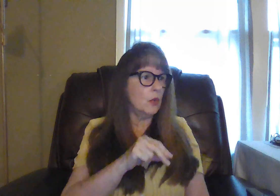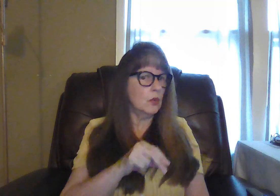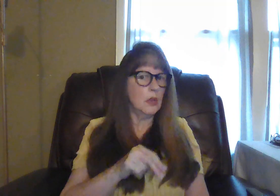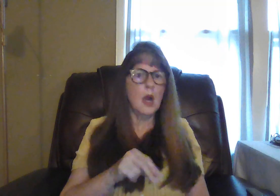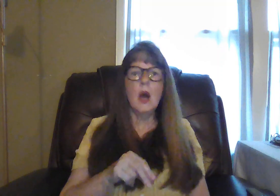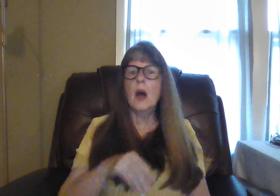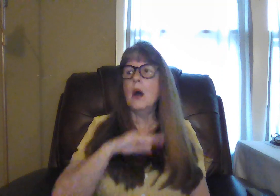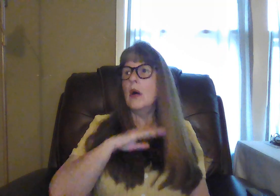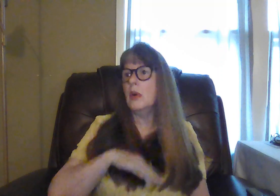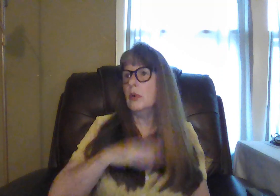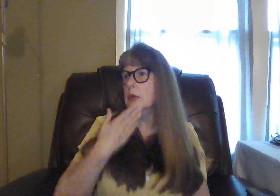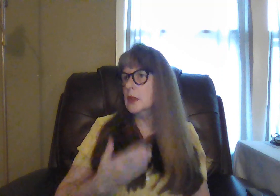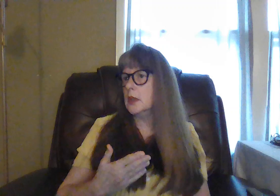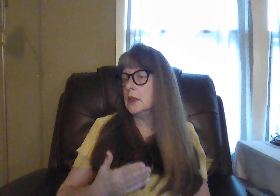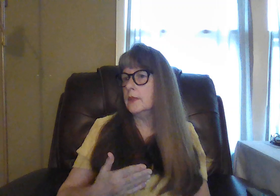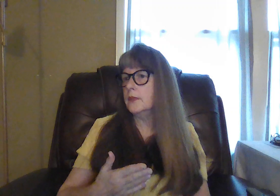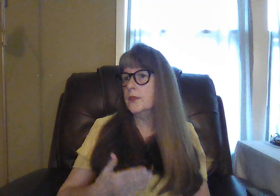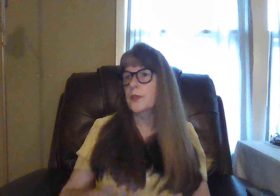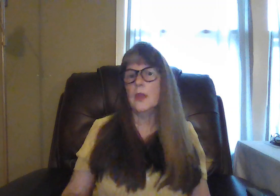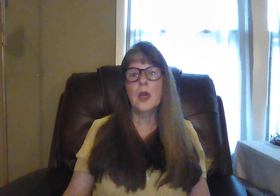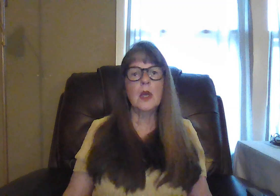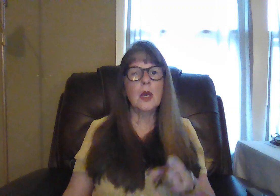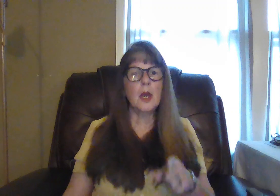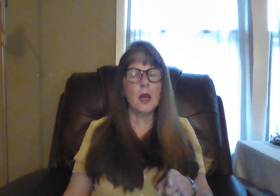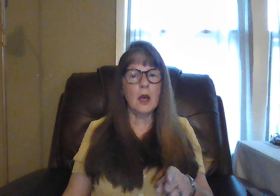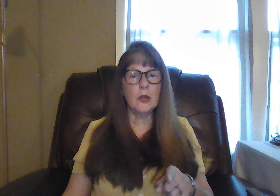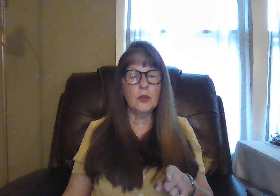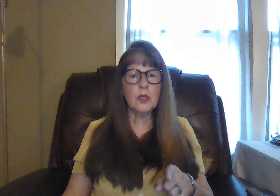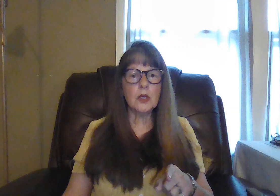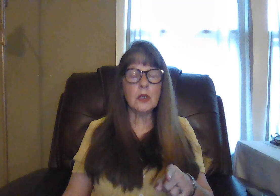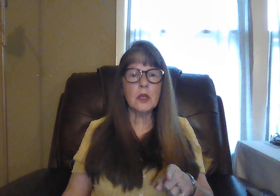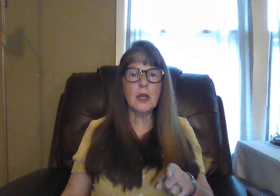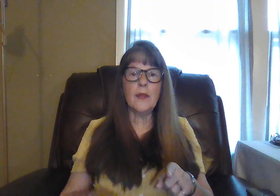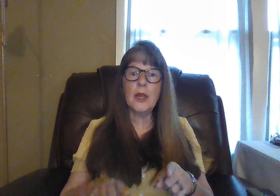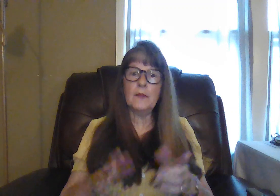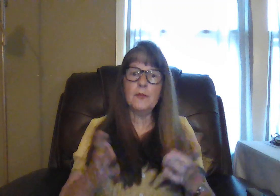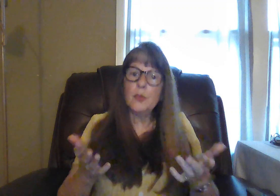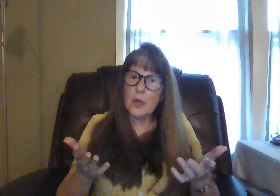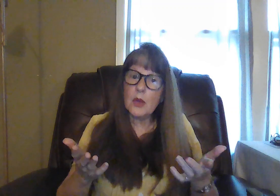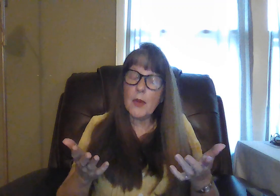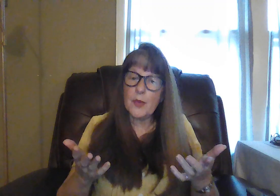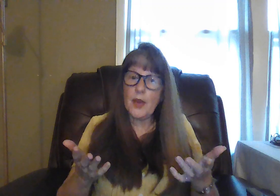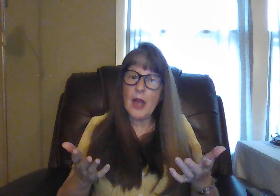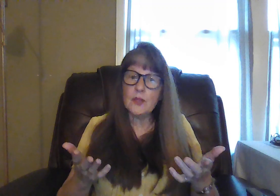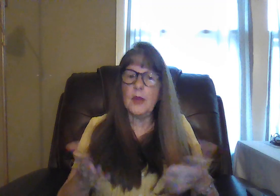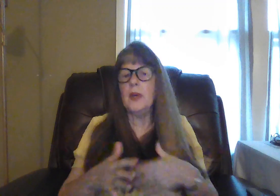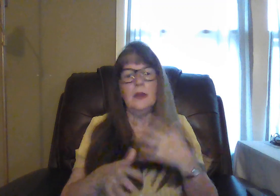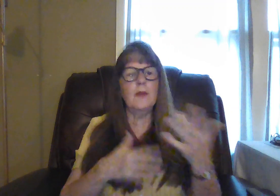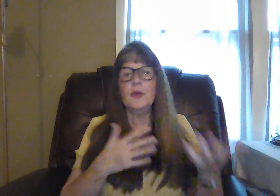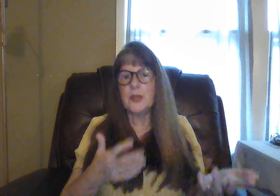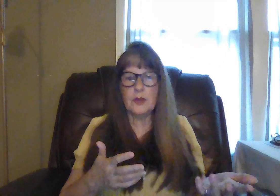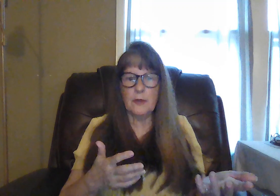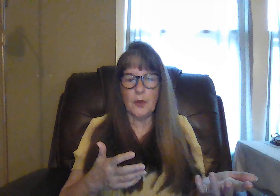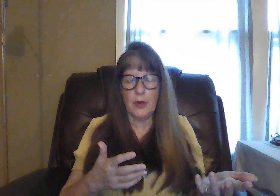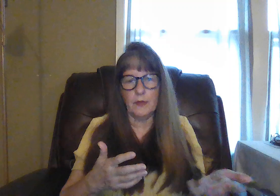No. Oh, good. You could, and then if you want to know about their house flood, well, if you said if their area